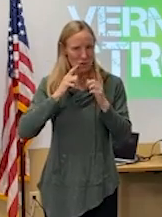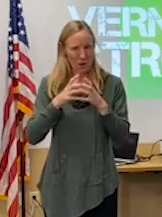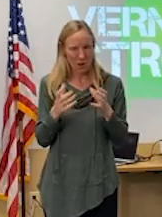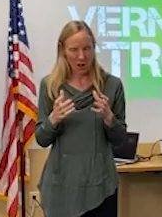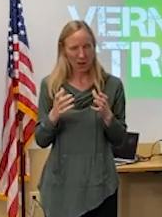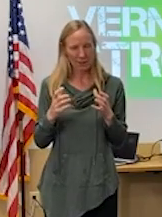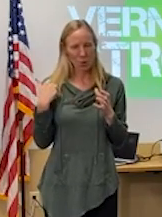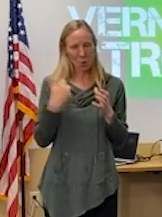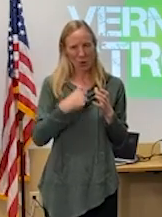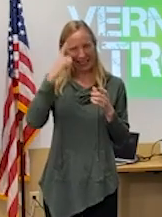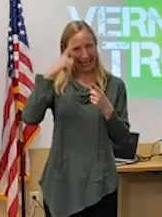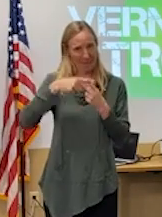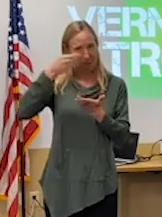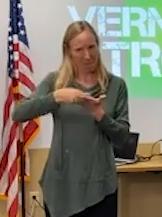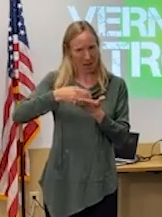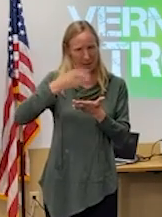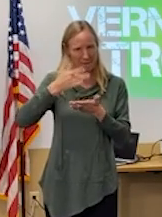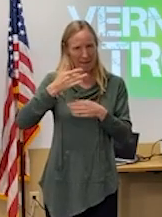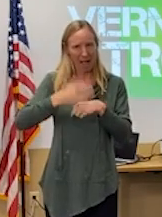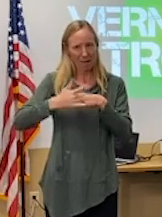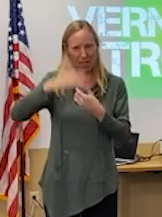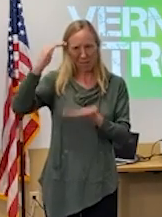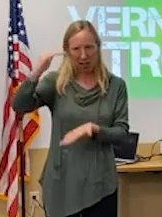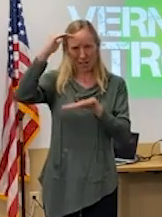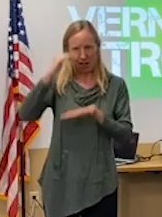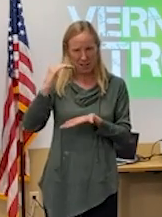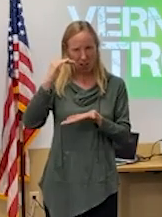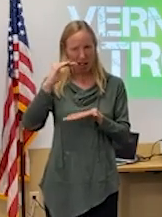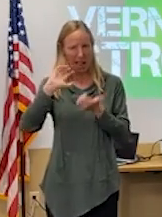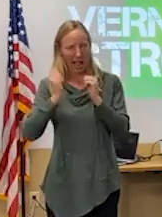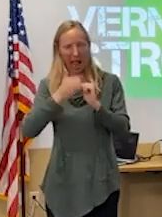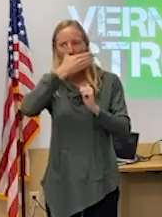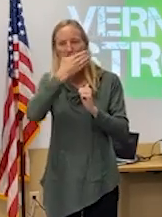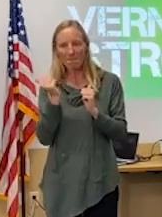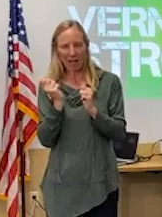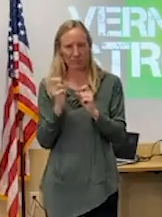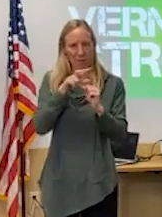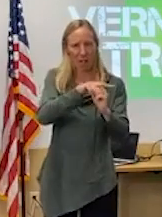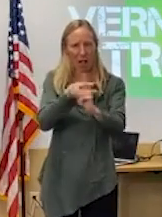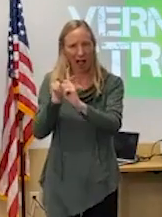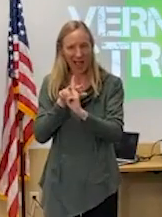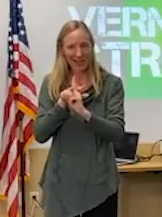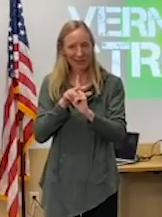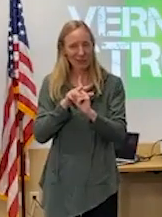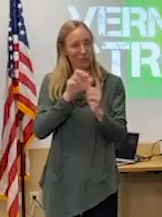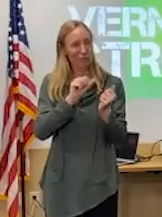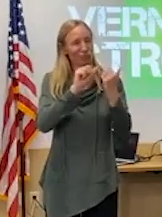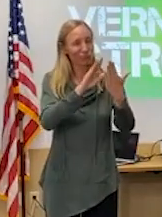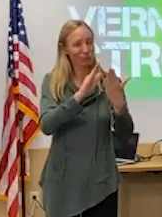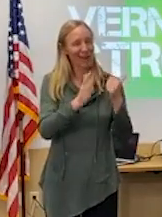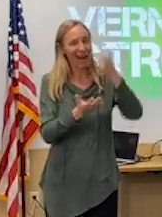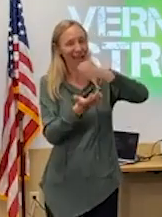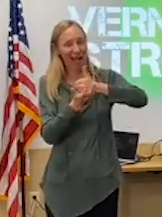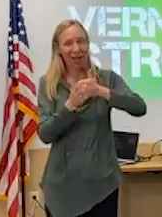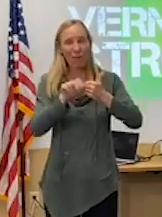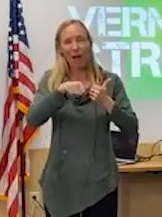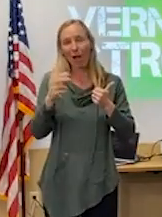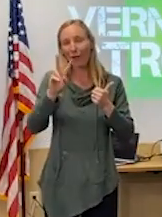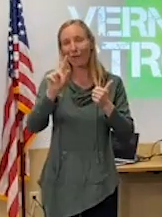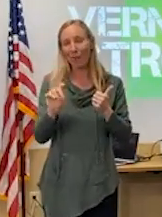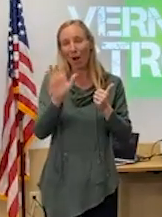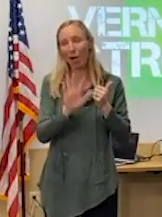that these particular resources can play in changing the circumstances facing our neighbors right now. So thank you for your partnership, and